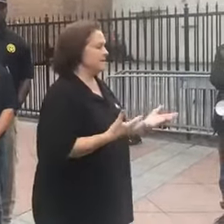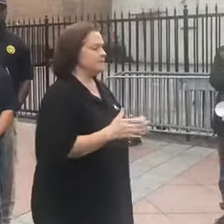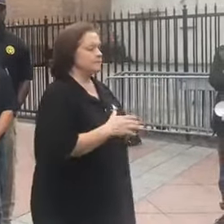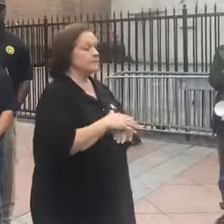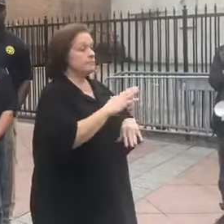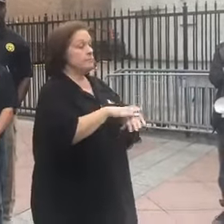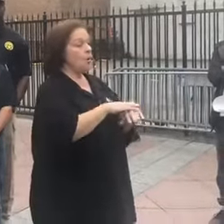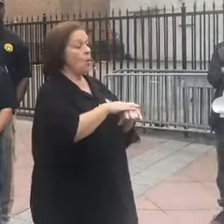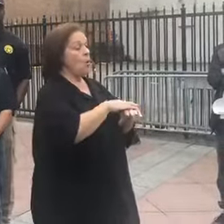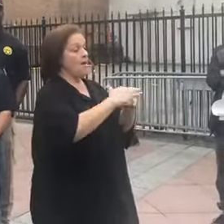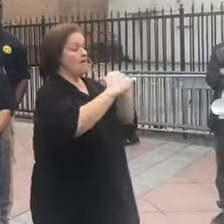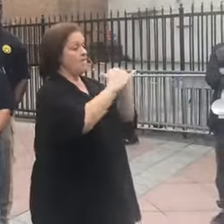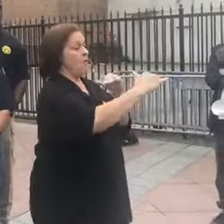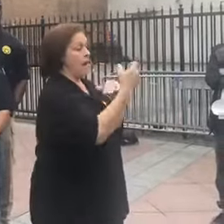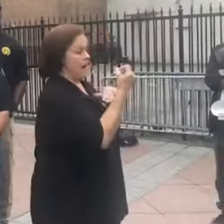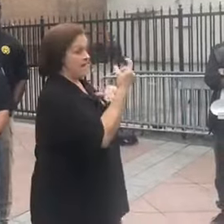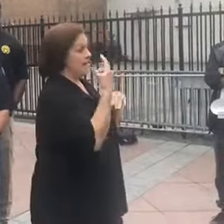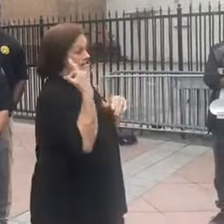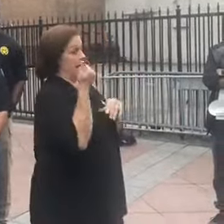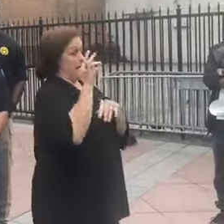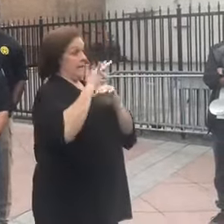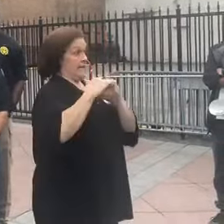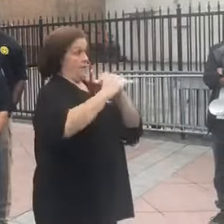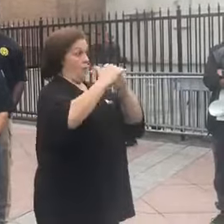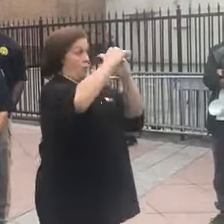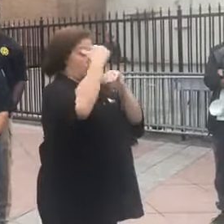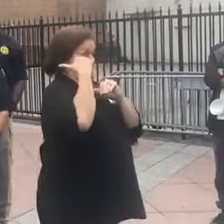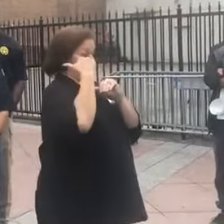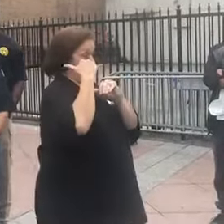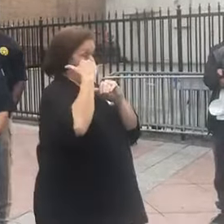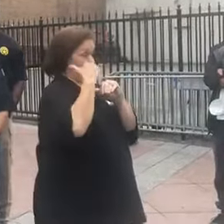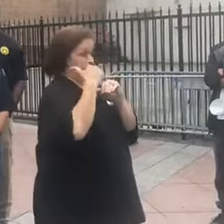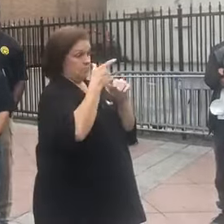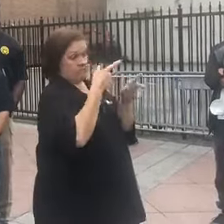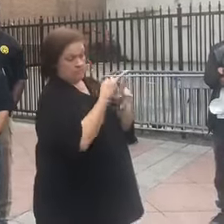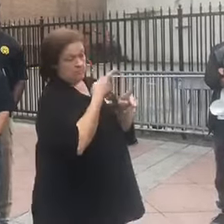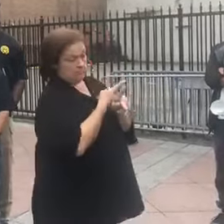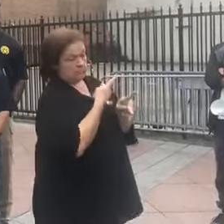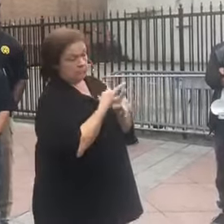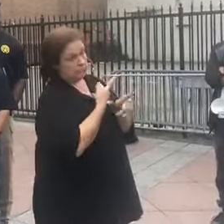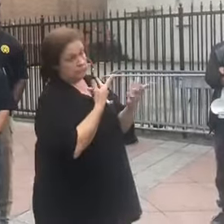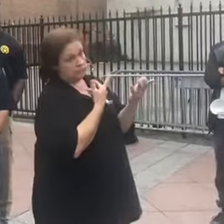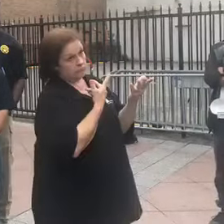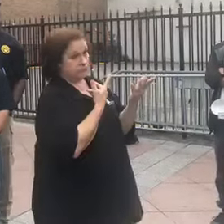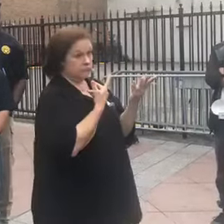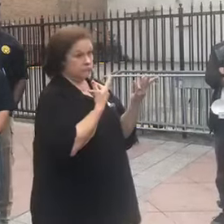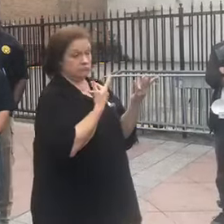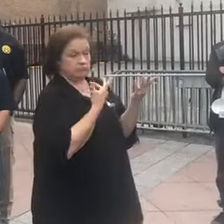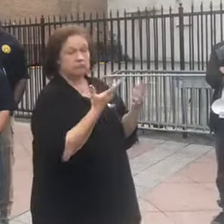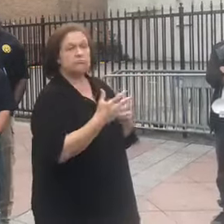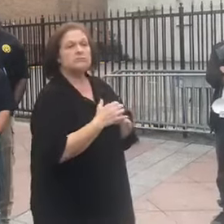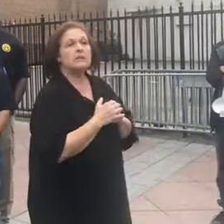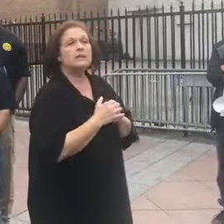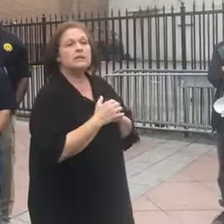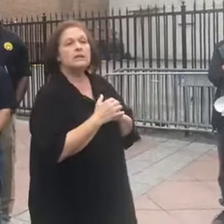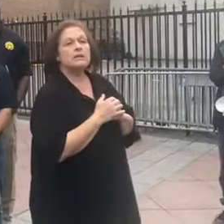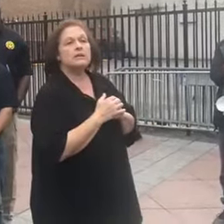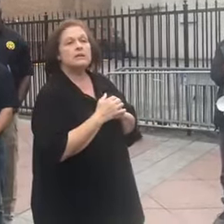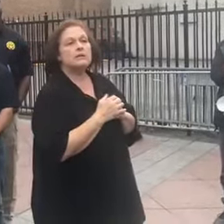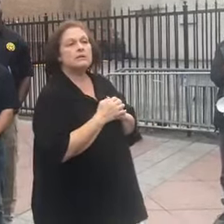11, 18 floors. Do the math. Matt. Chief, do you think you can bring